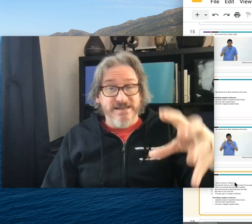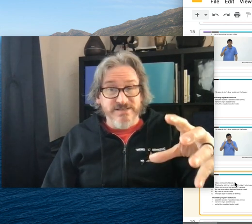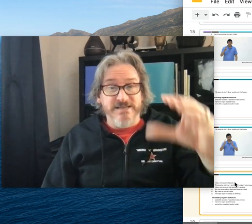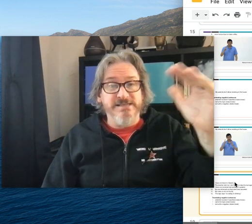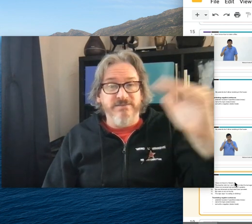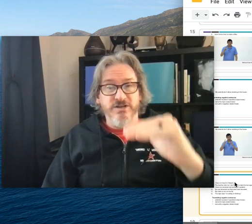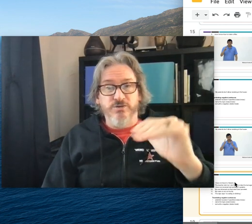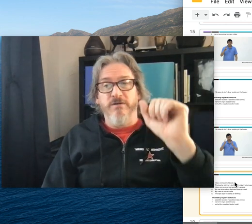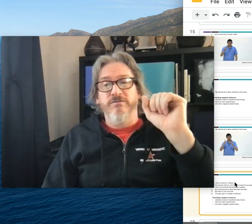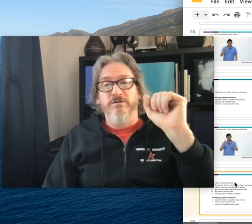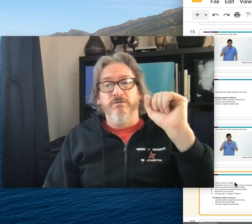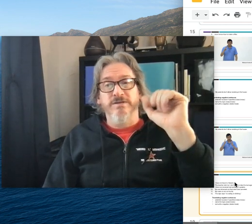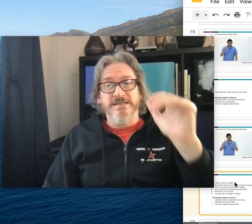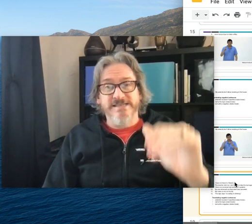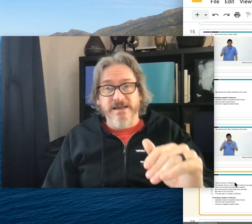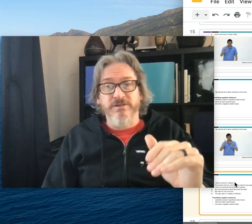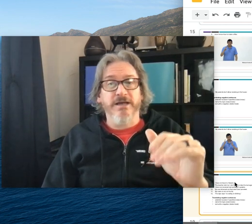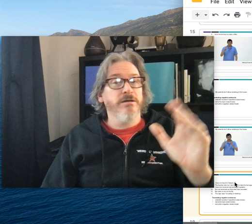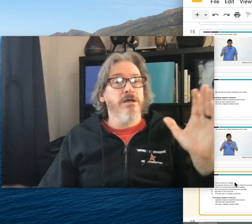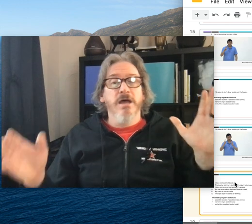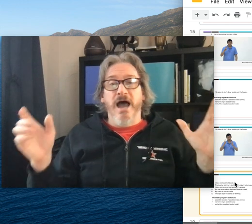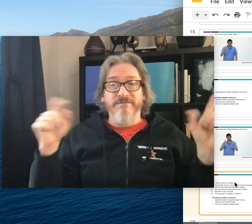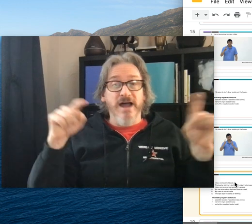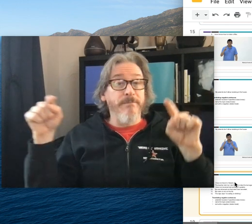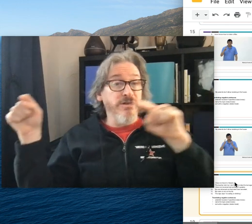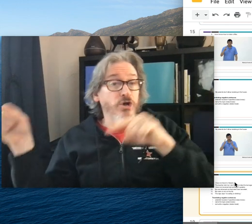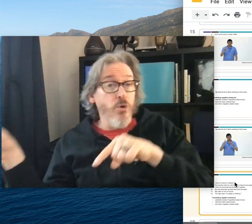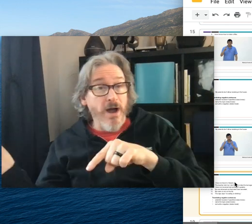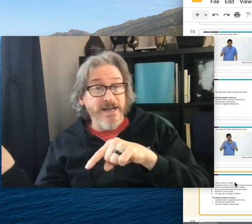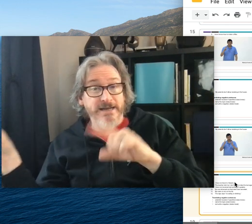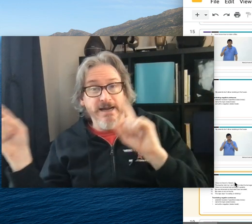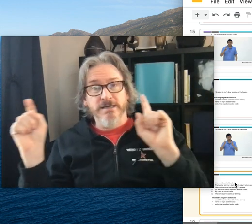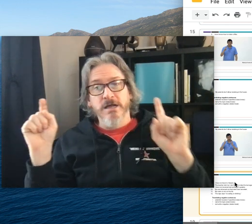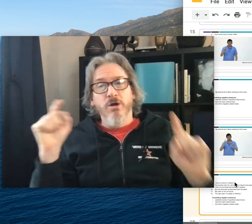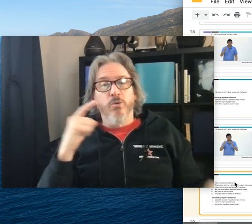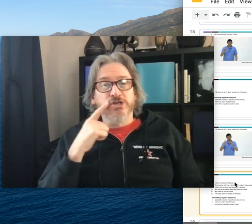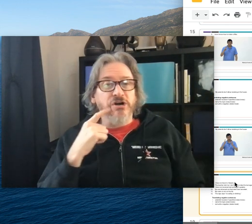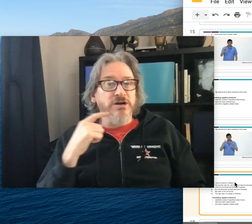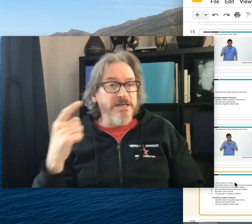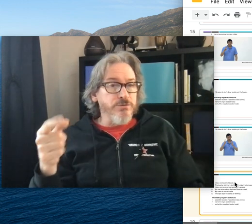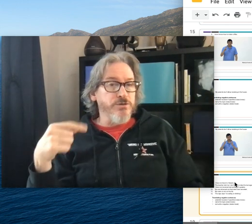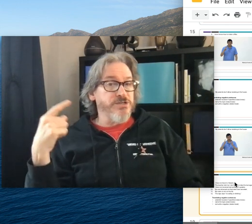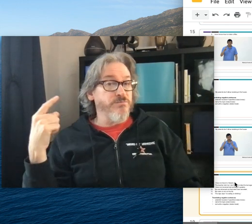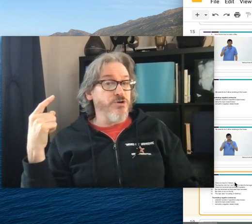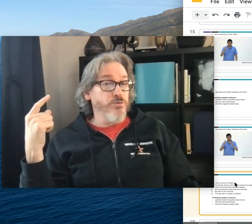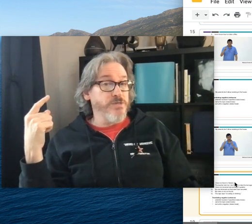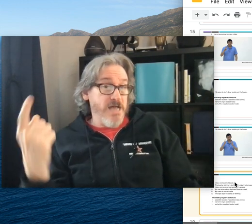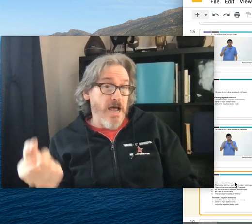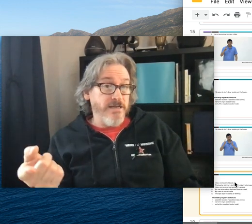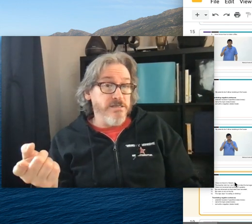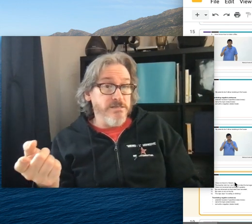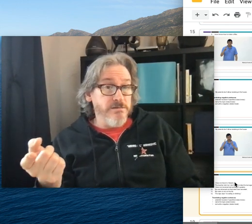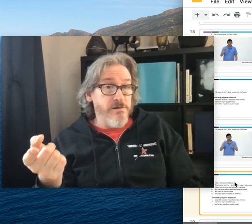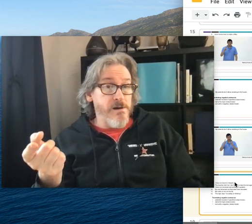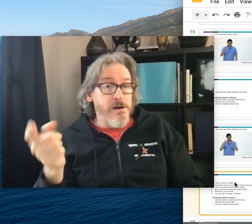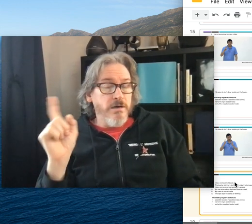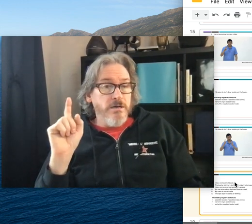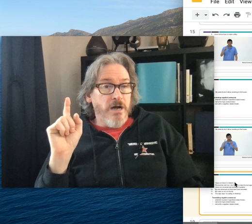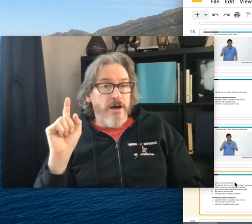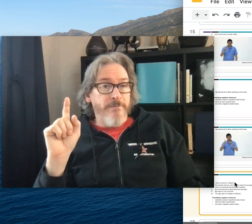starting with the 7th sentence, 7 to 12, did the same thing. I've not been to Hawaii yet. We're starting to introduce some new